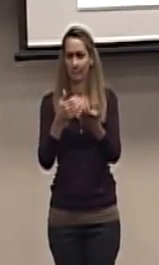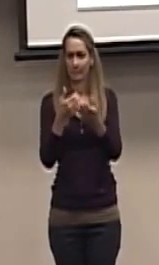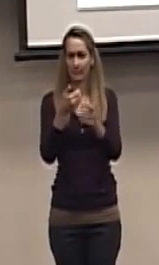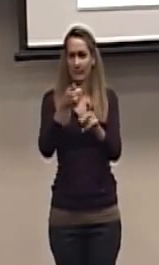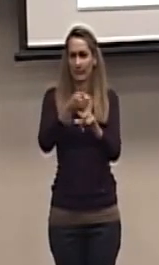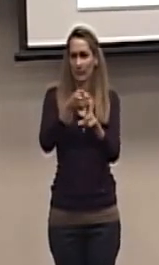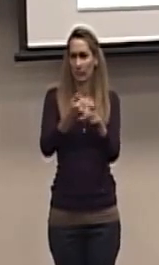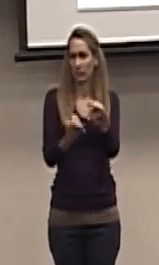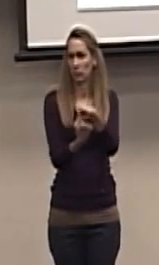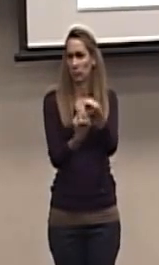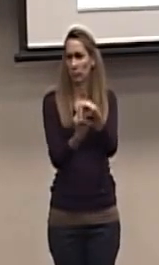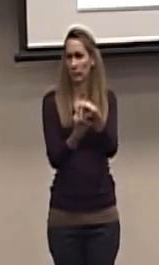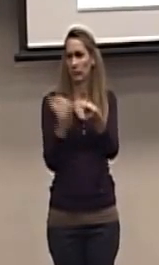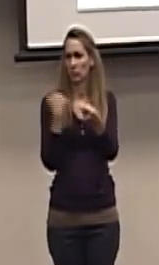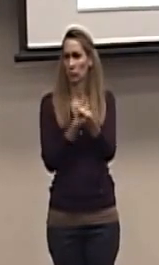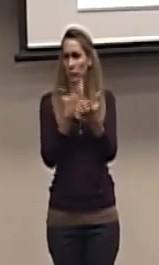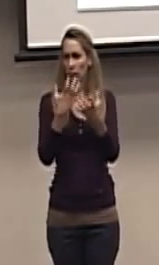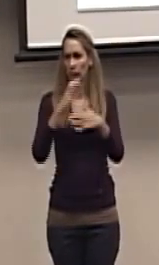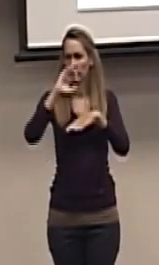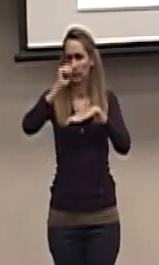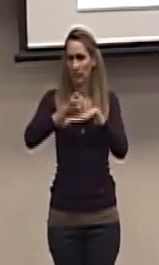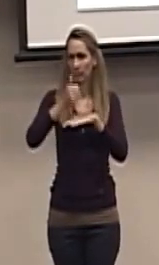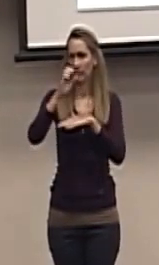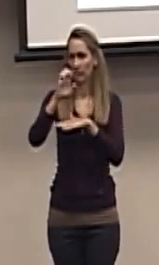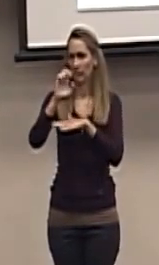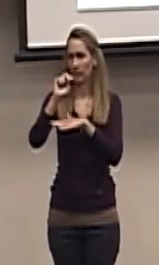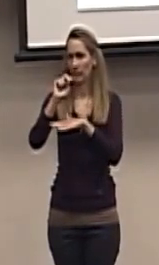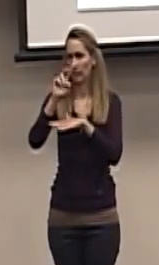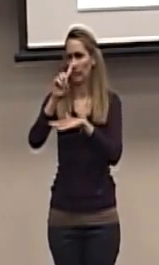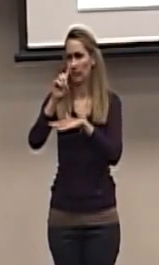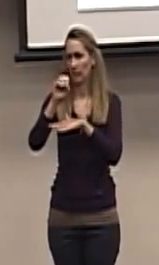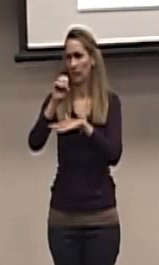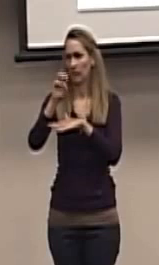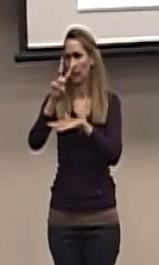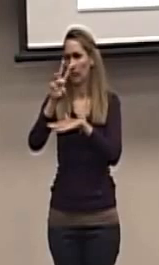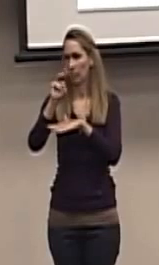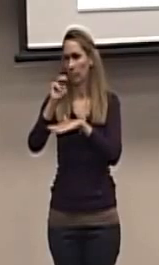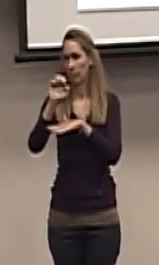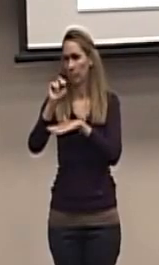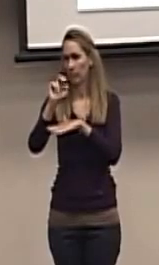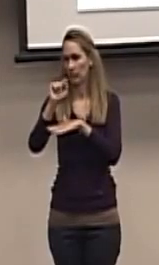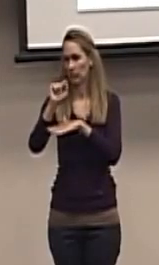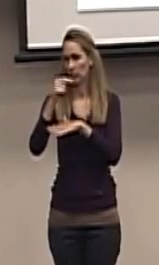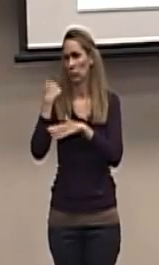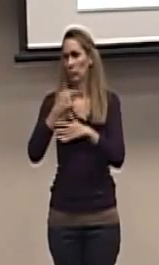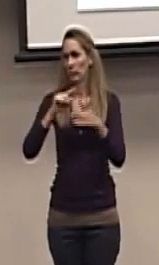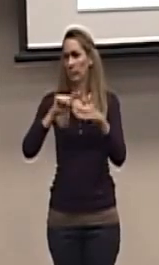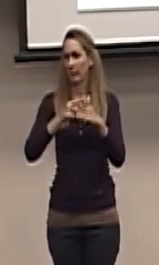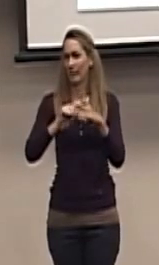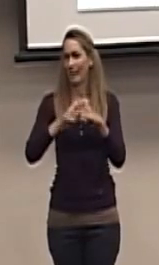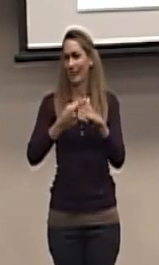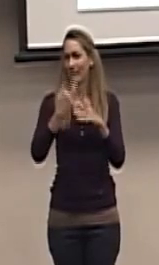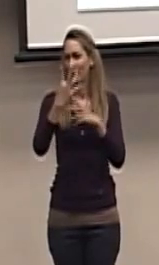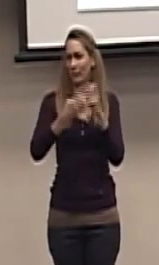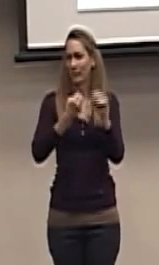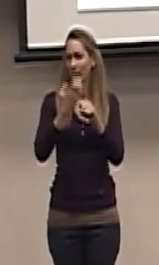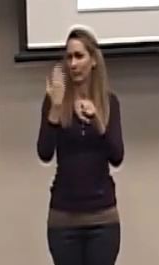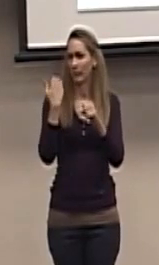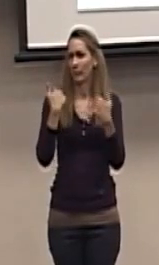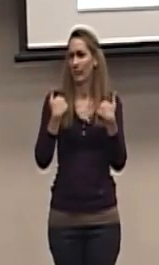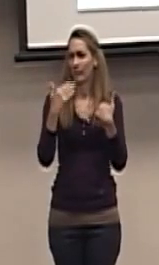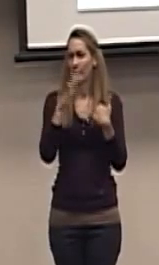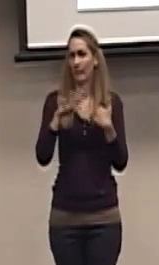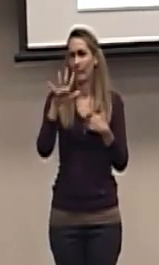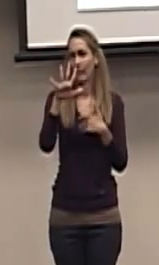establishing an endowment which we started about 4 years ago. We've gotten about $500,000, and